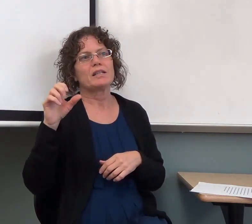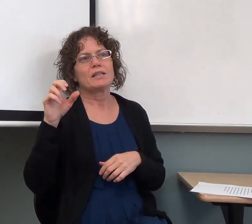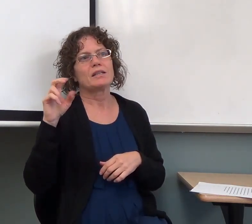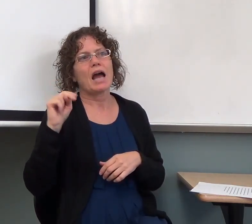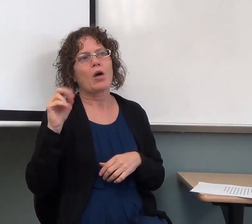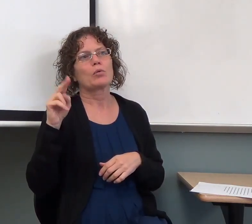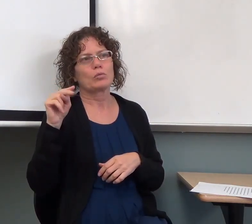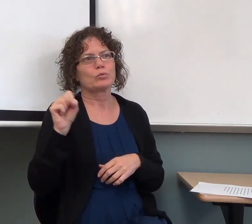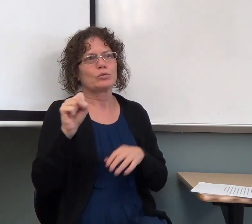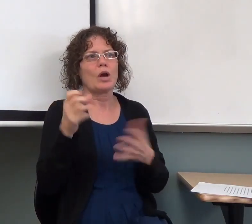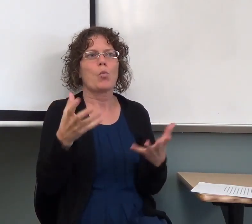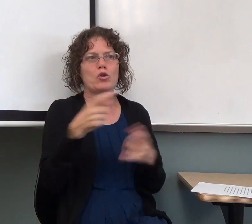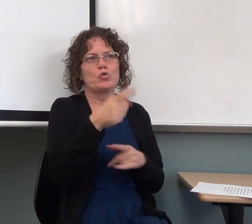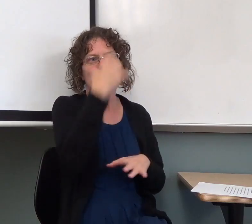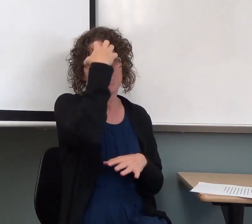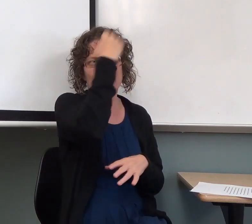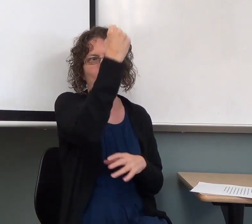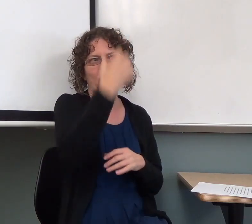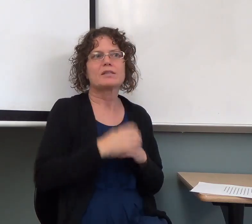that. Subjects are usually nouns.